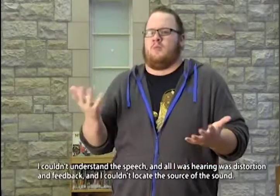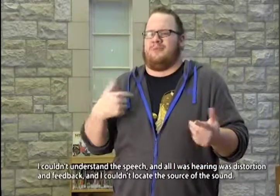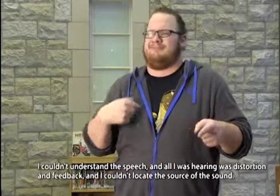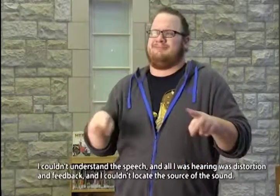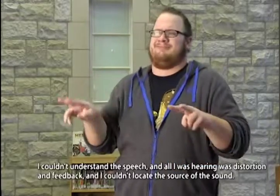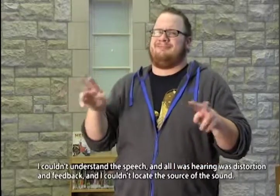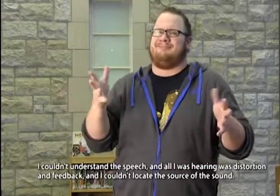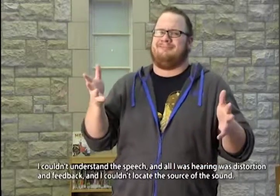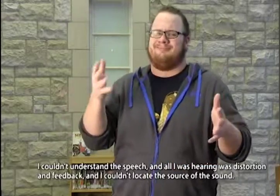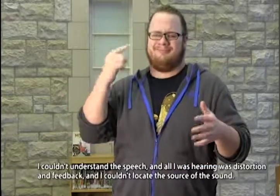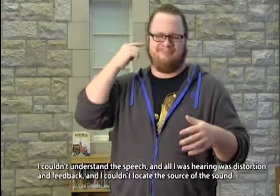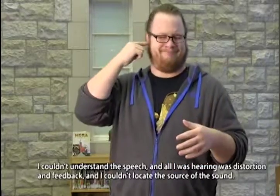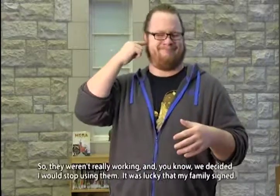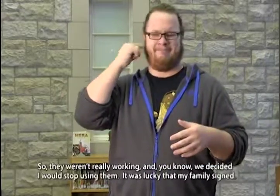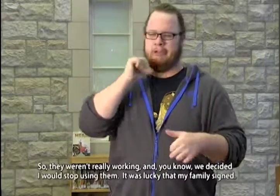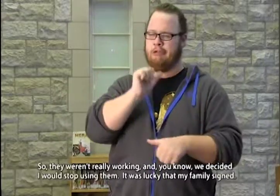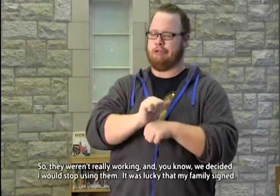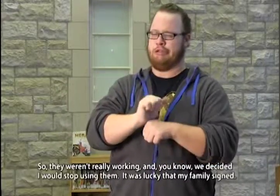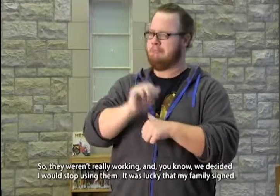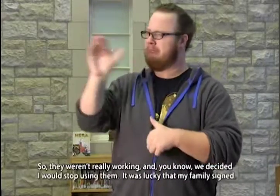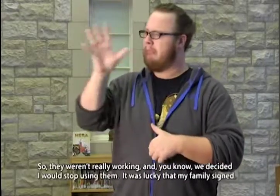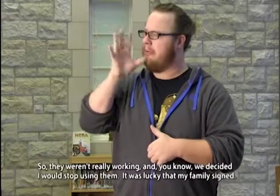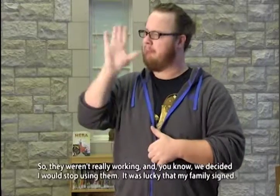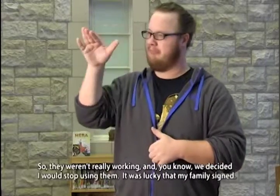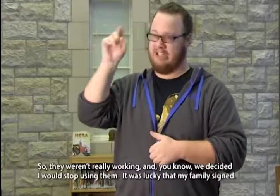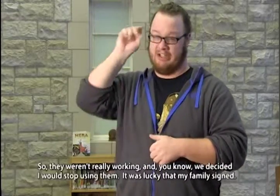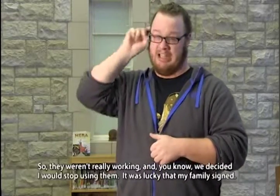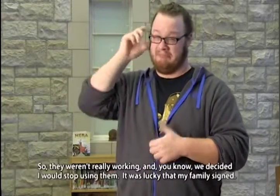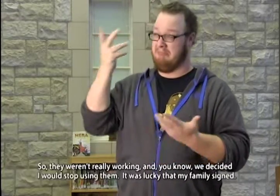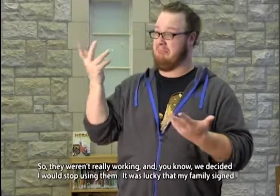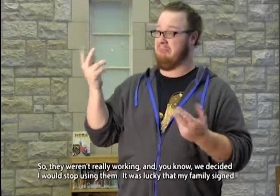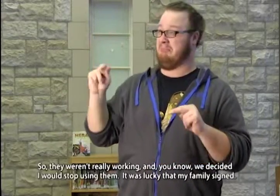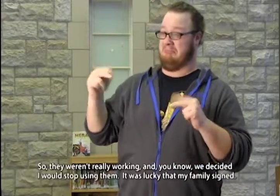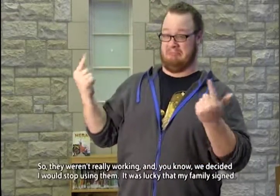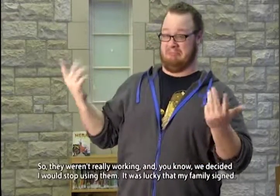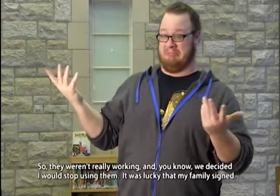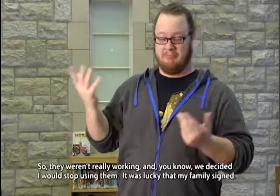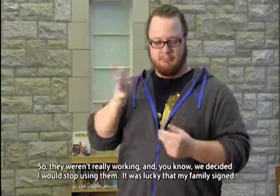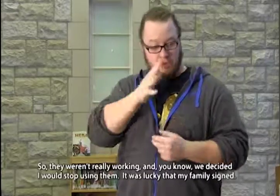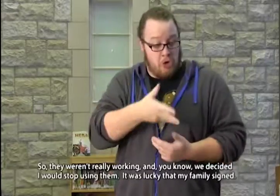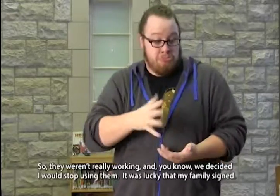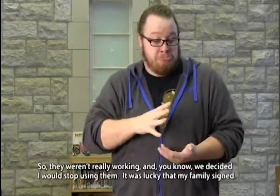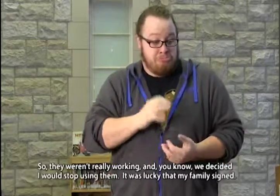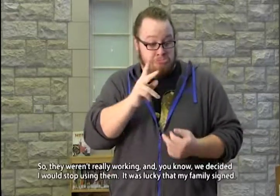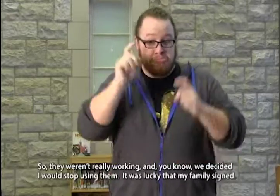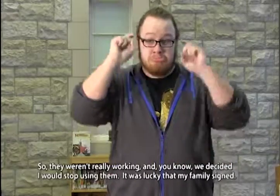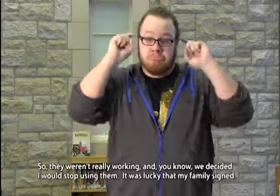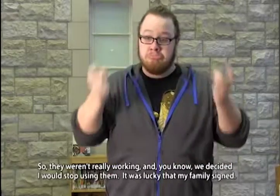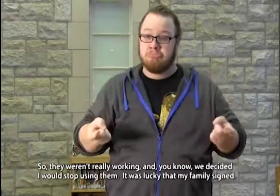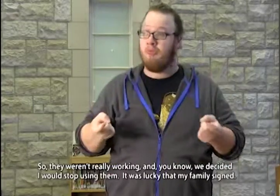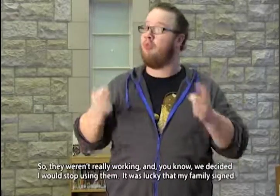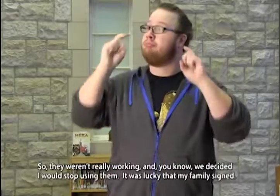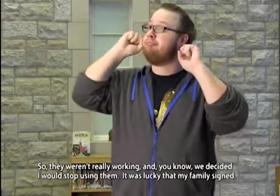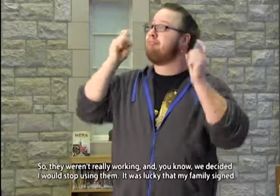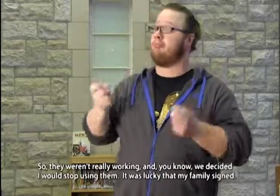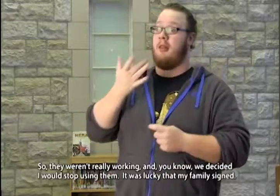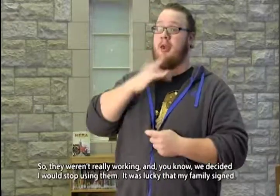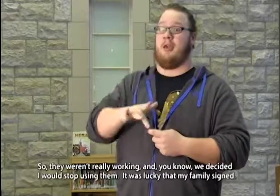I couldn't locate the source of the sound. So they weren't really working, and we decided that I would stop using them. And it